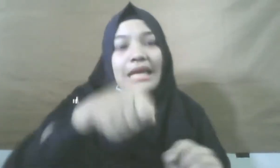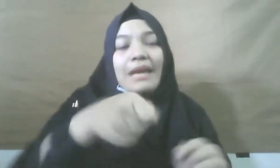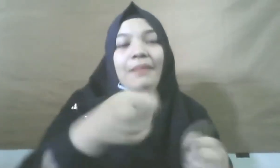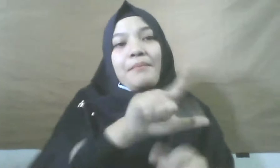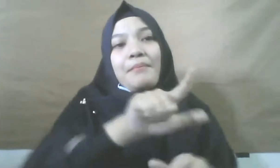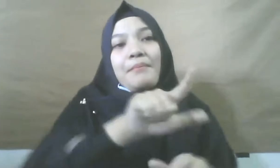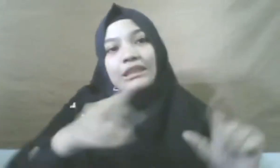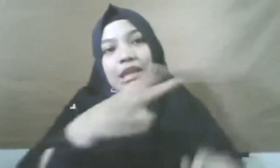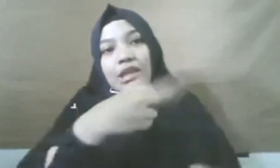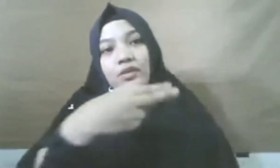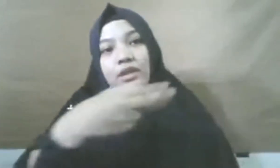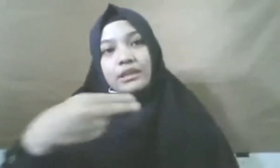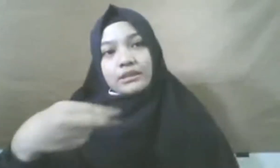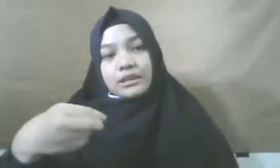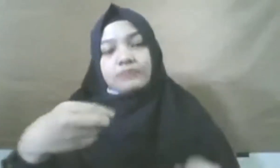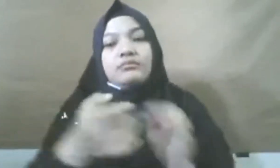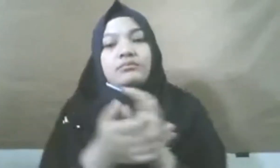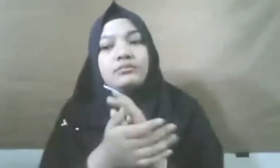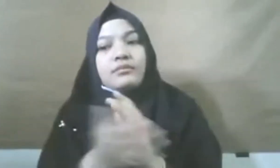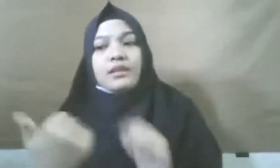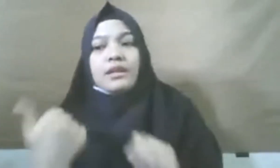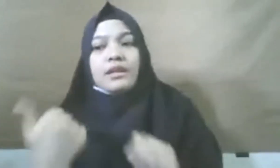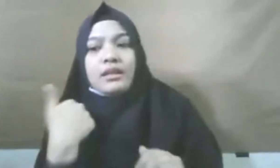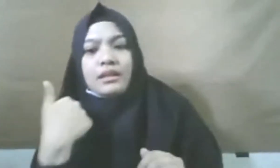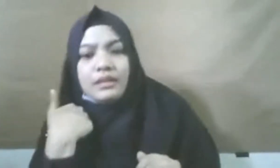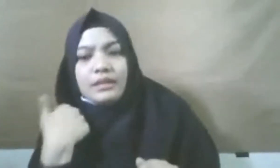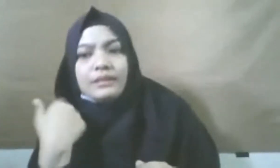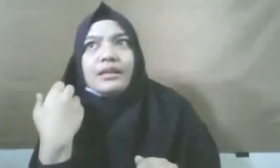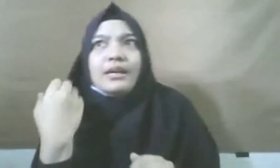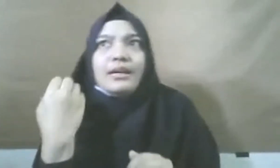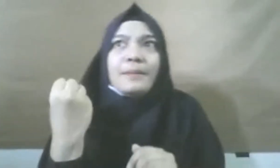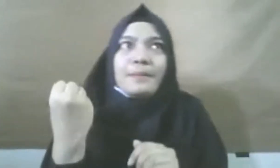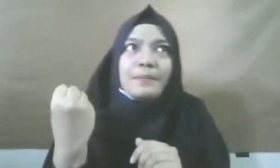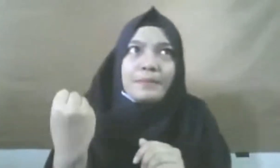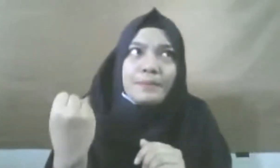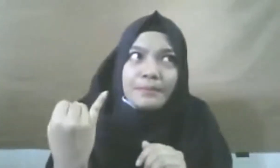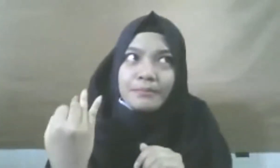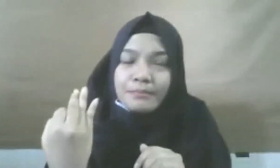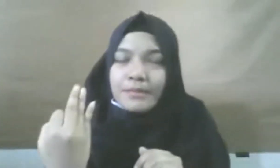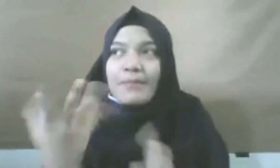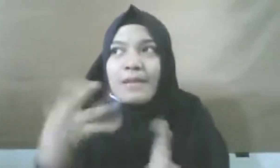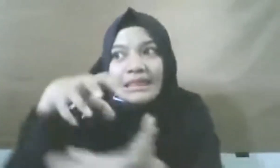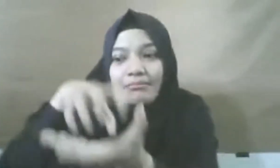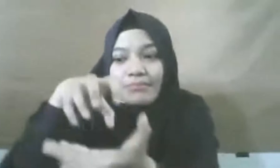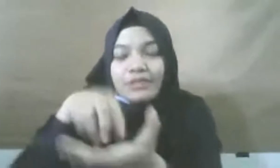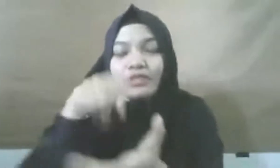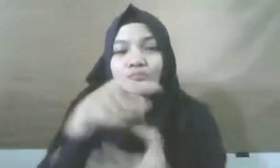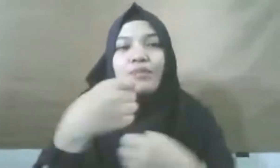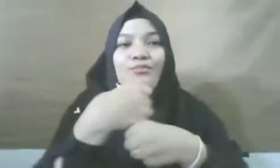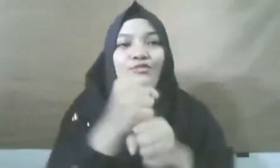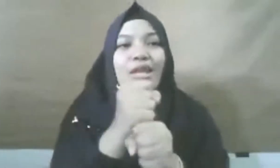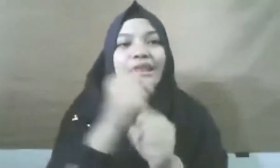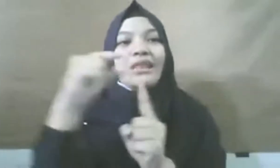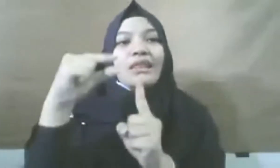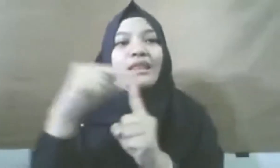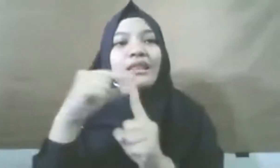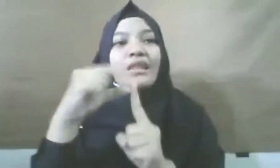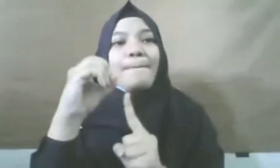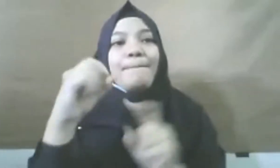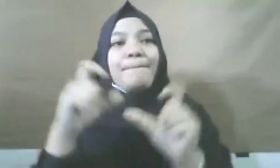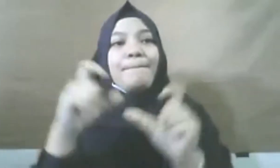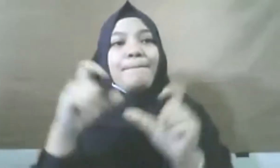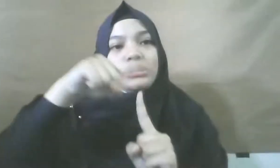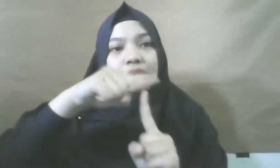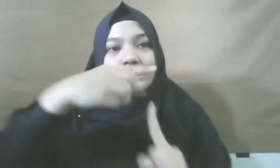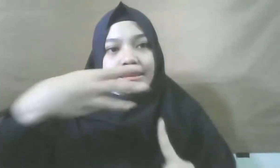centers try to make the posters based on their languages. And one of the organizations that I involved,